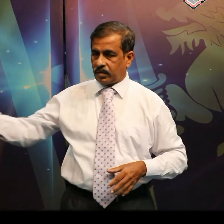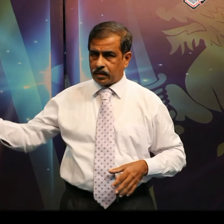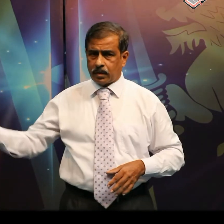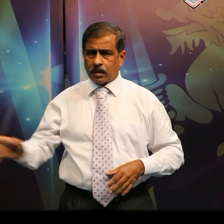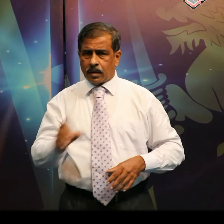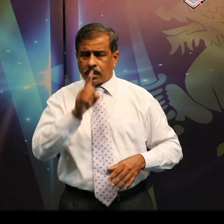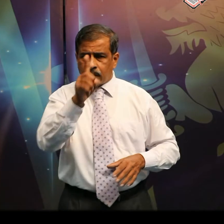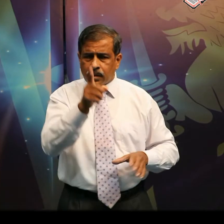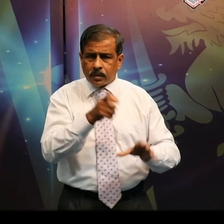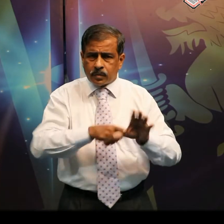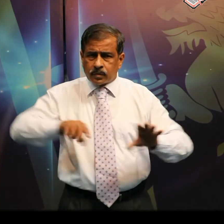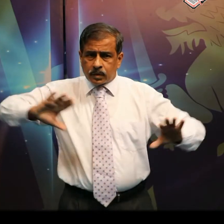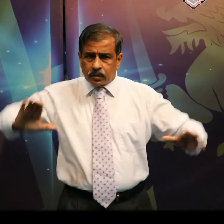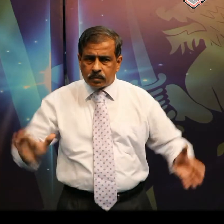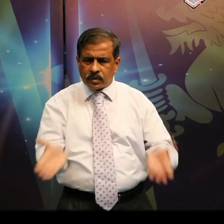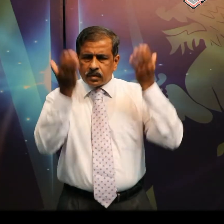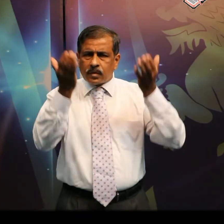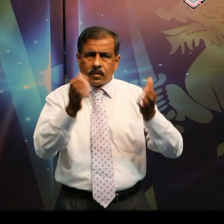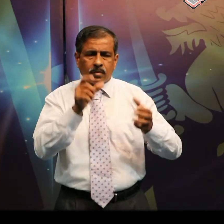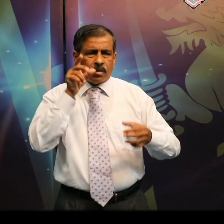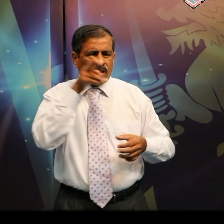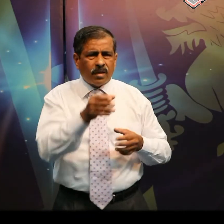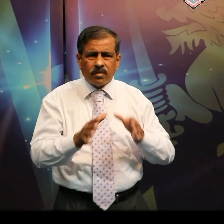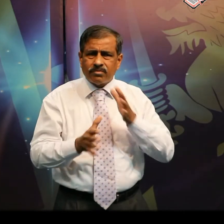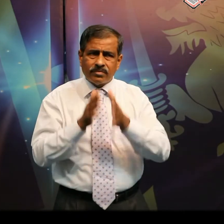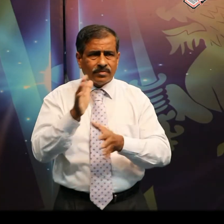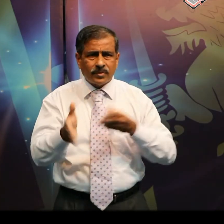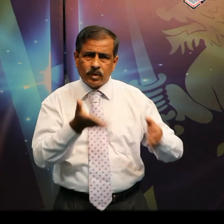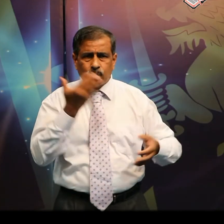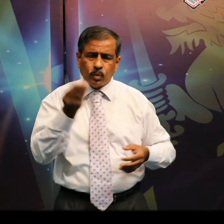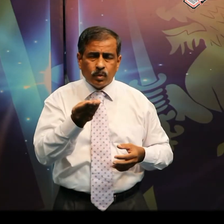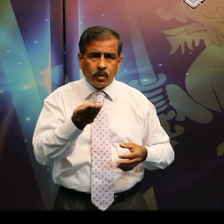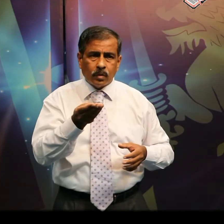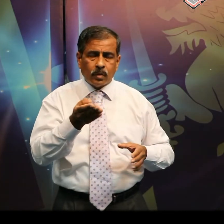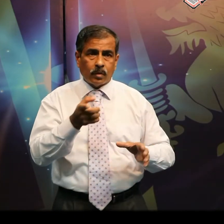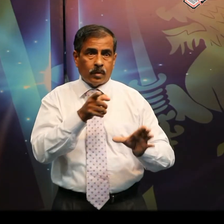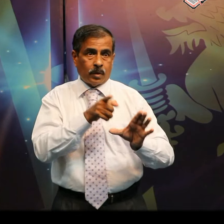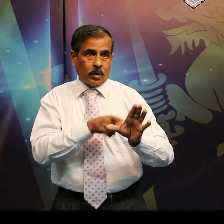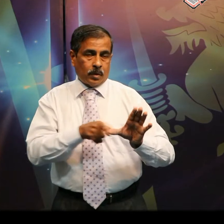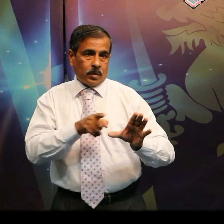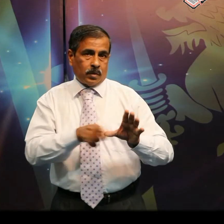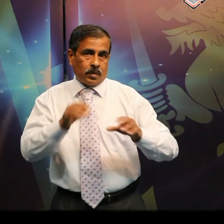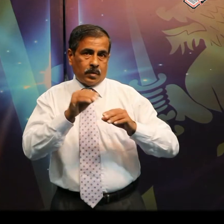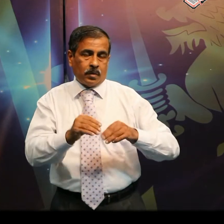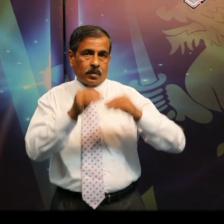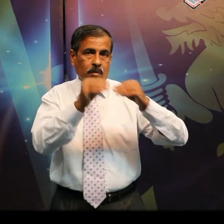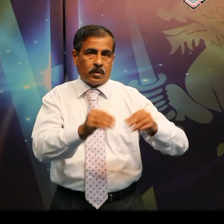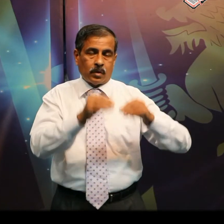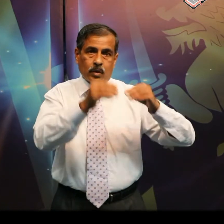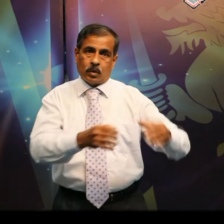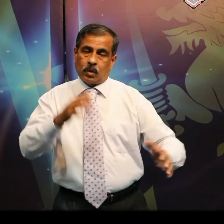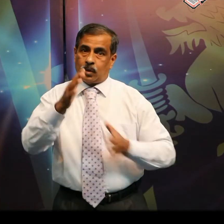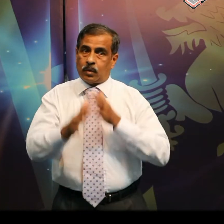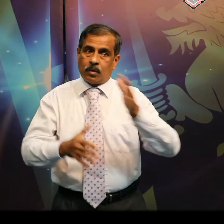we all knew that we don't know much about sign language. At the end of the project, we realized how much we don't